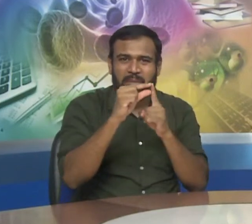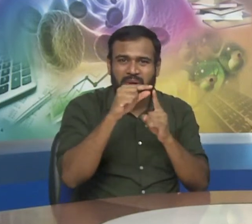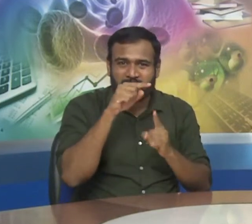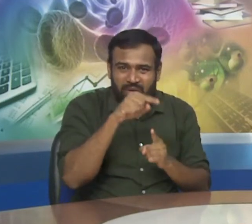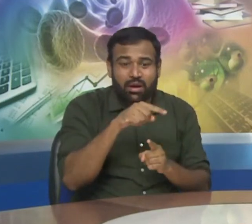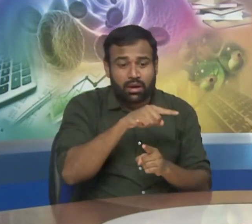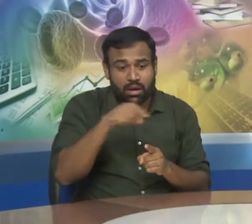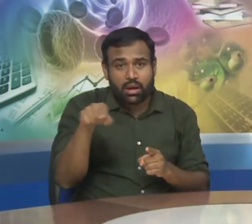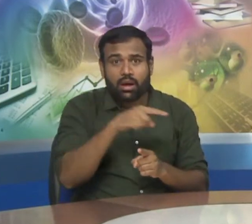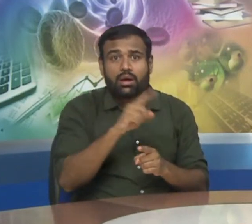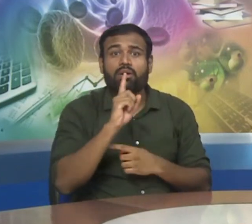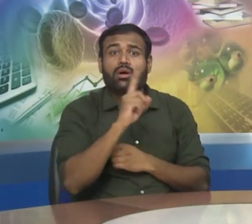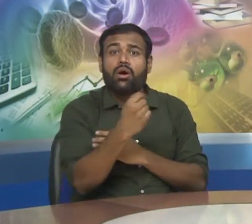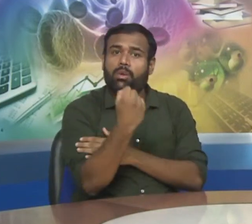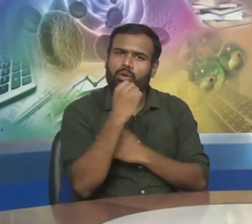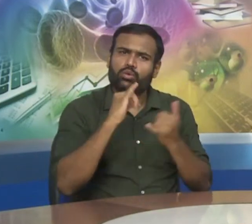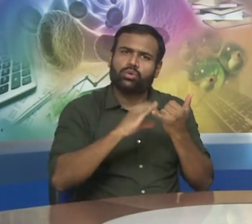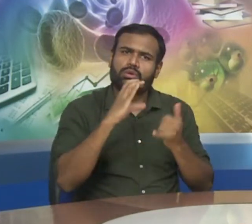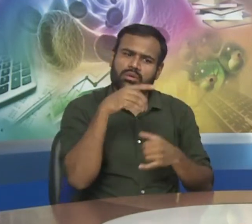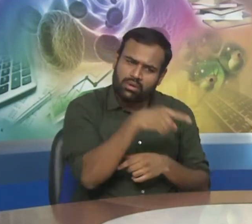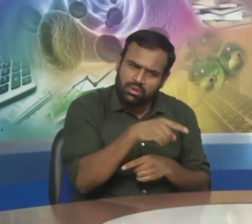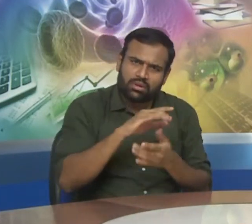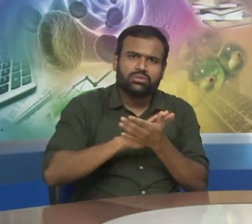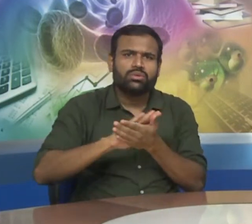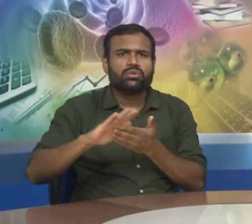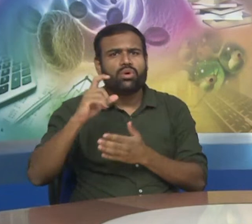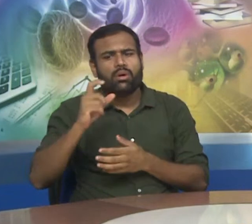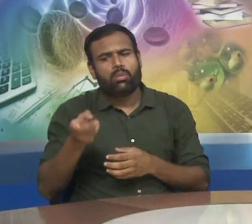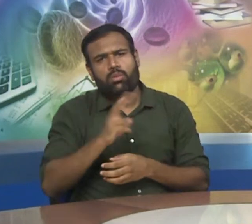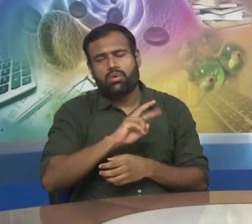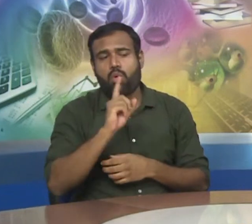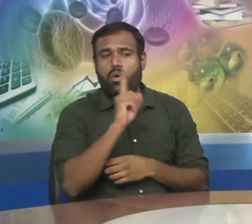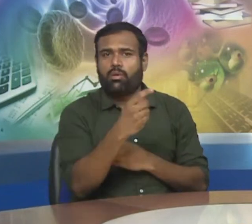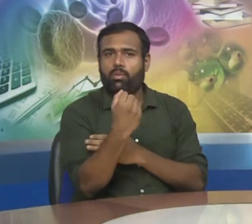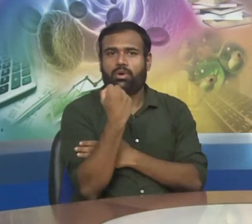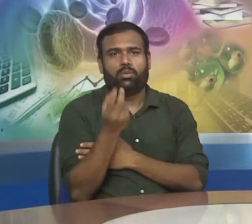We will understand all these five in further detail.